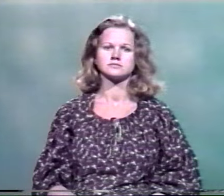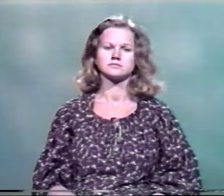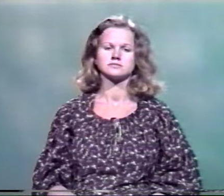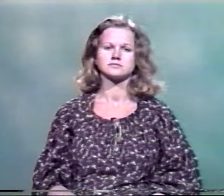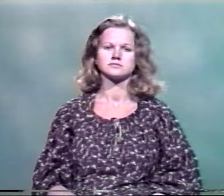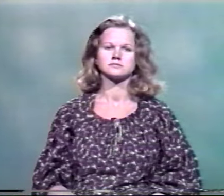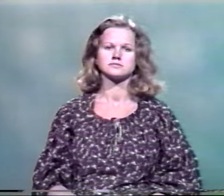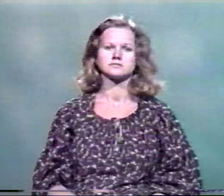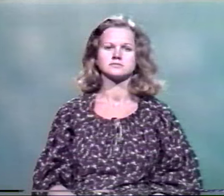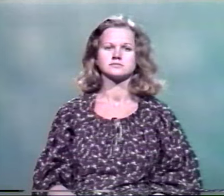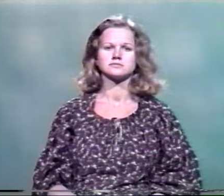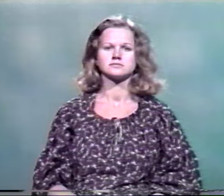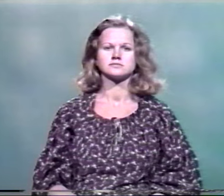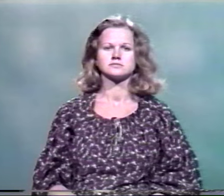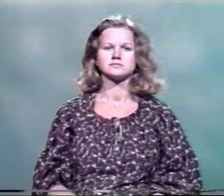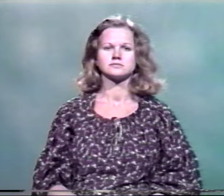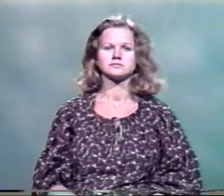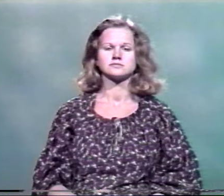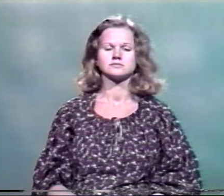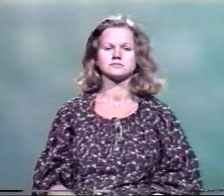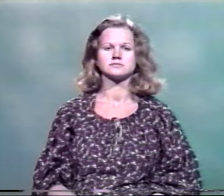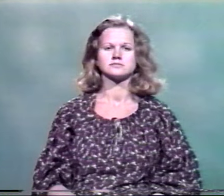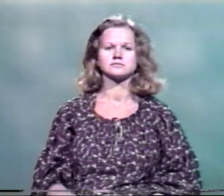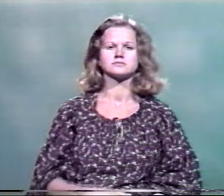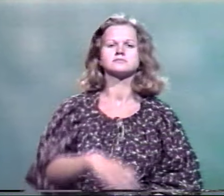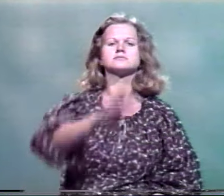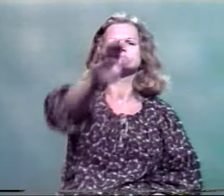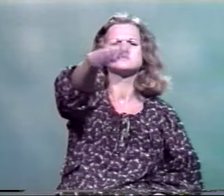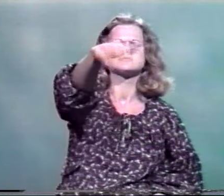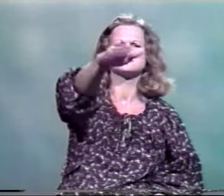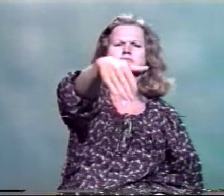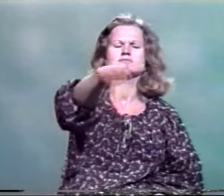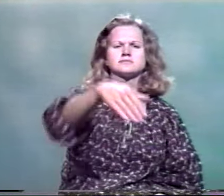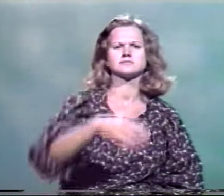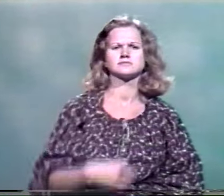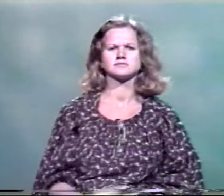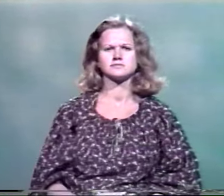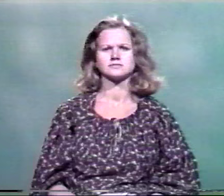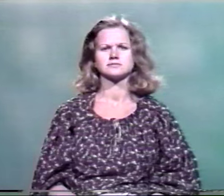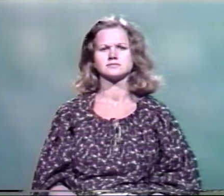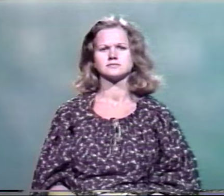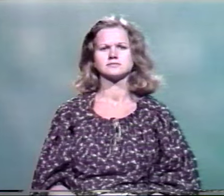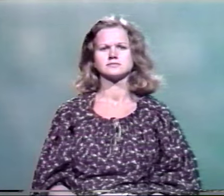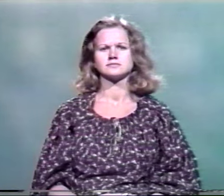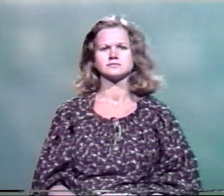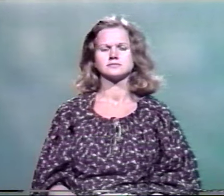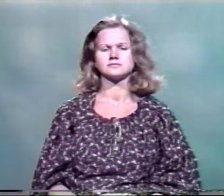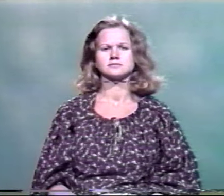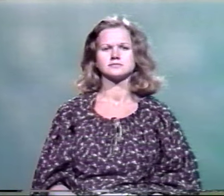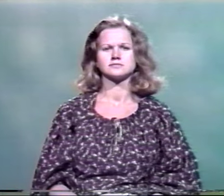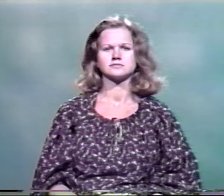Here is how you wave at someone to get their attention with just one hand. To wave at someone to get their attention.